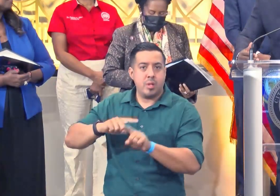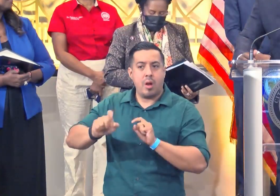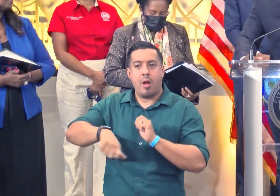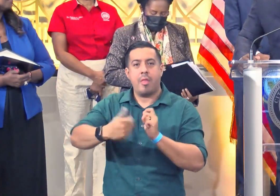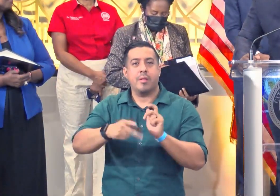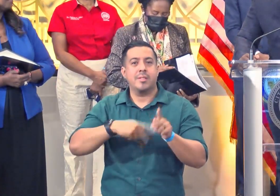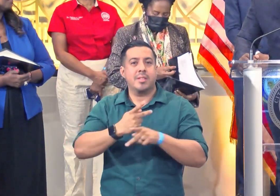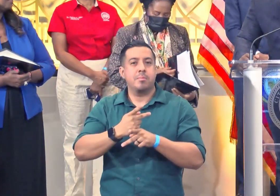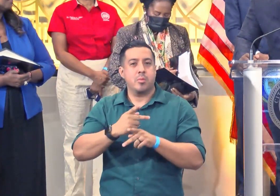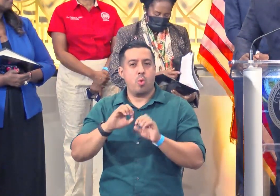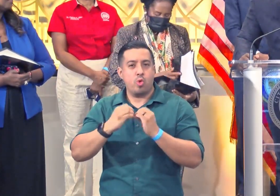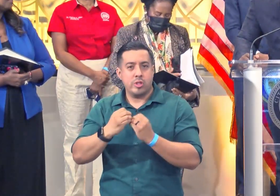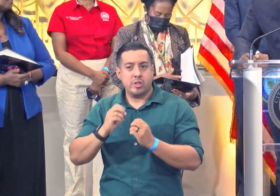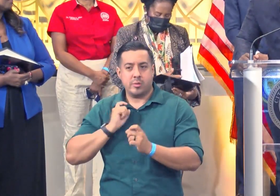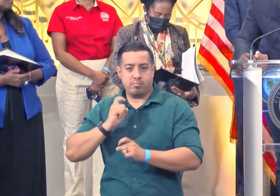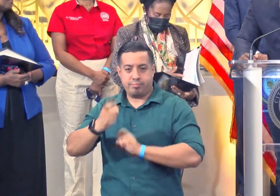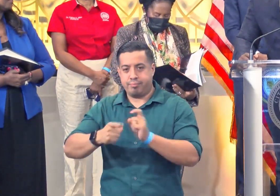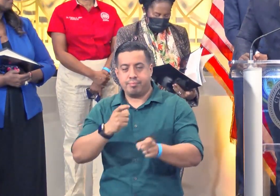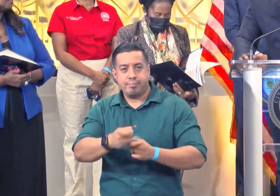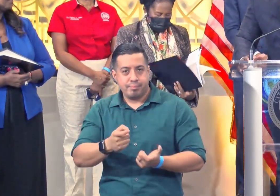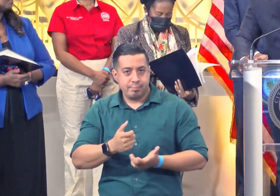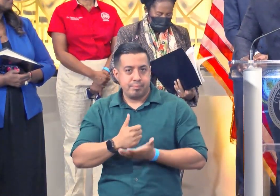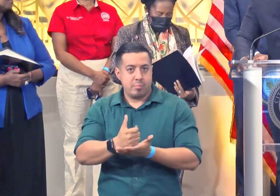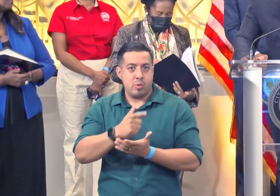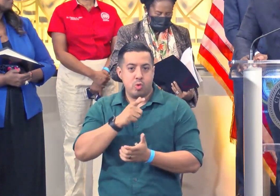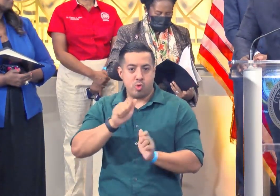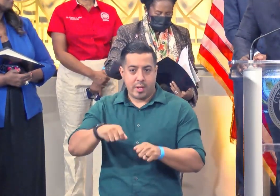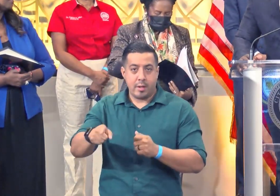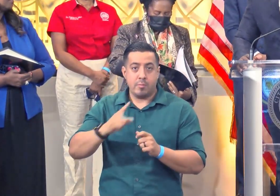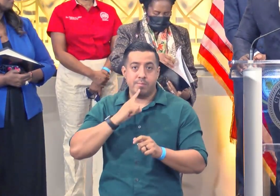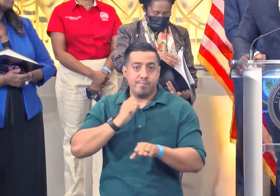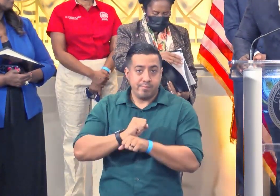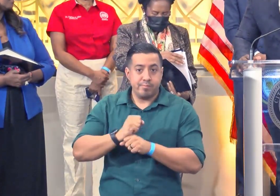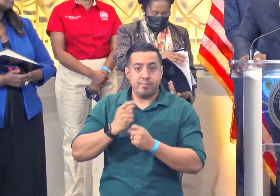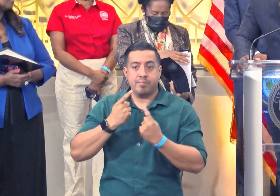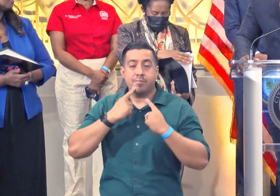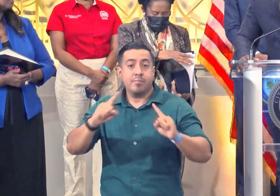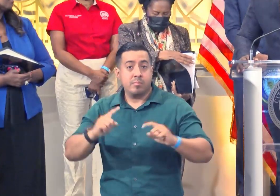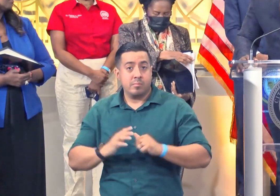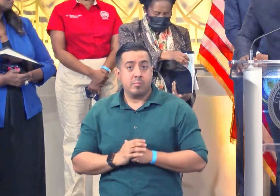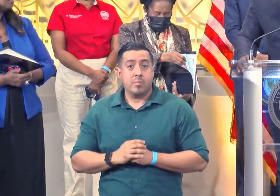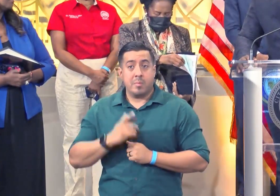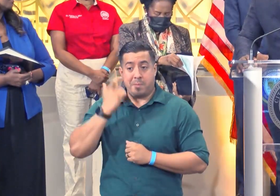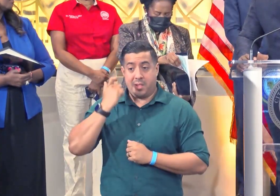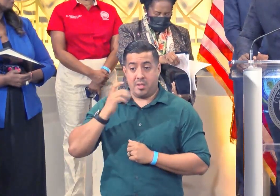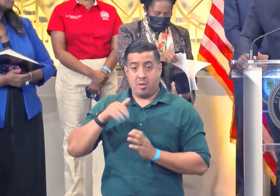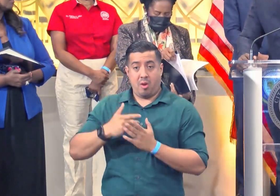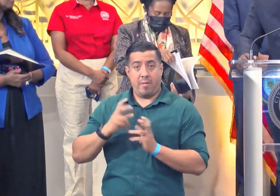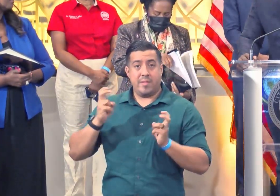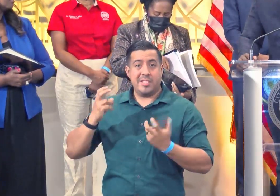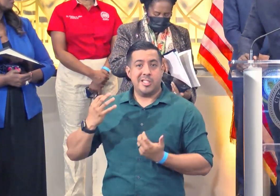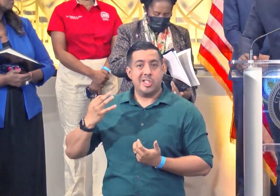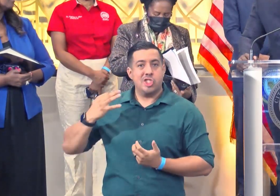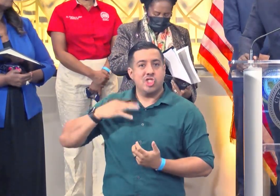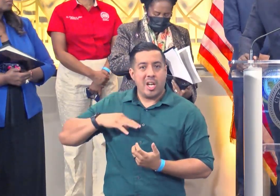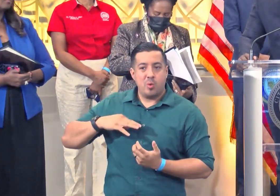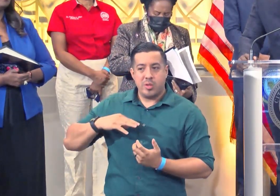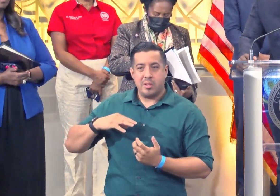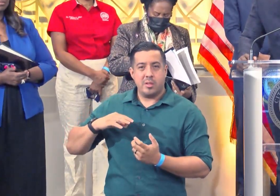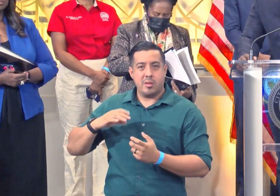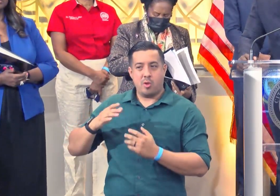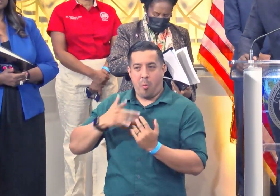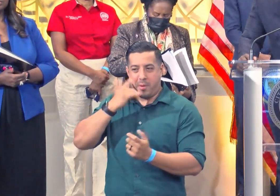existing organizations that can execute it. Because running a charitable organization is like running a whole